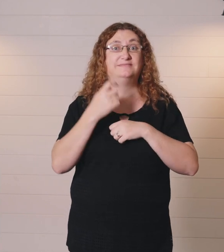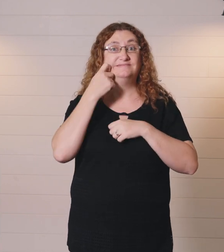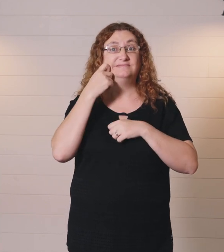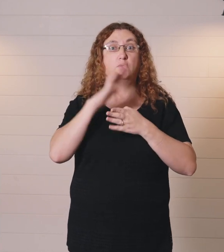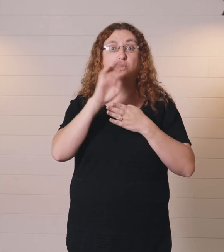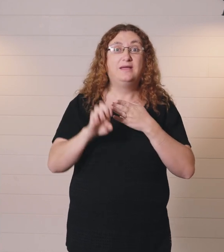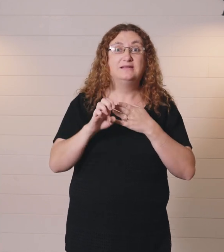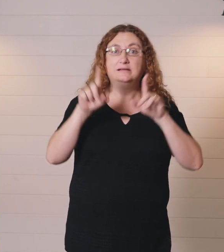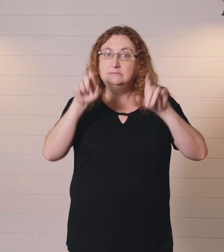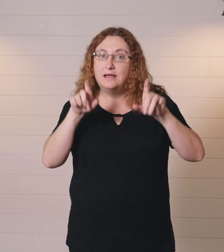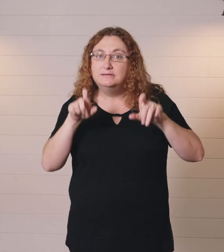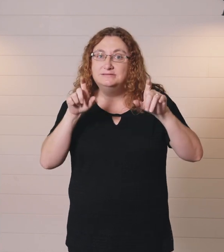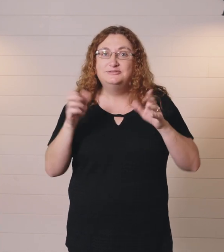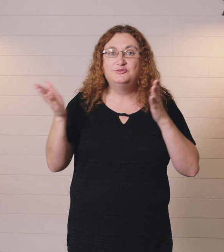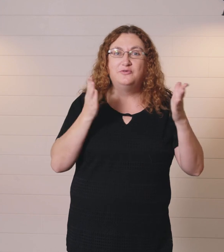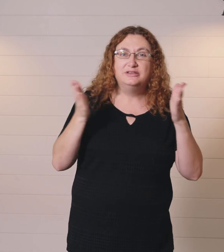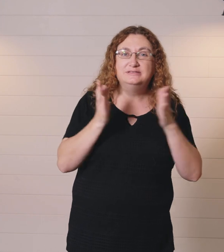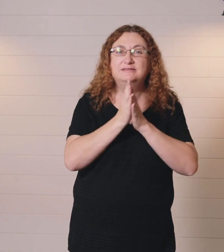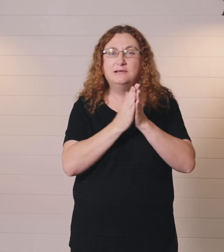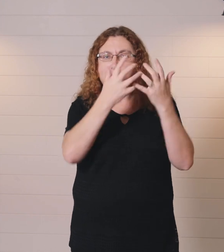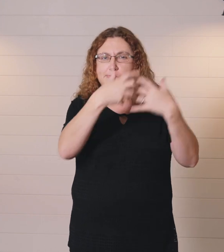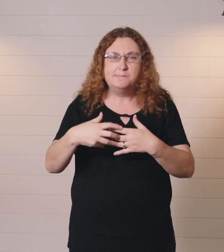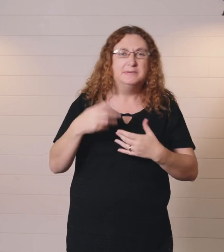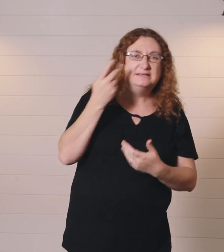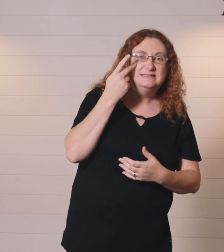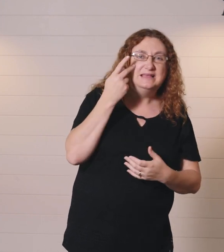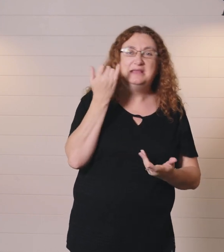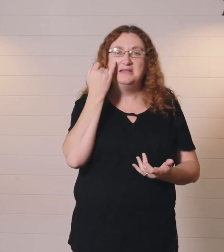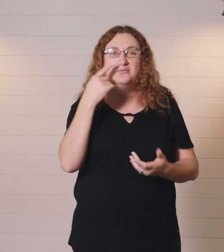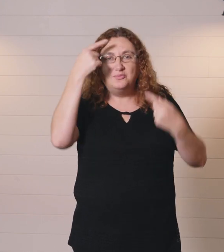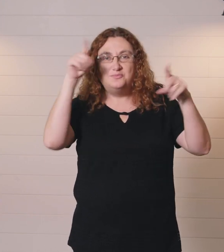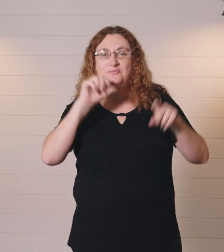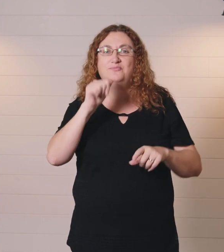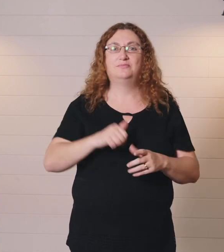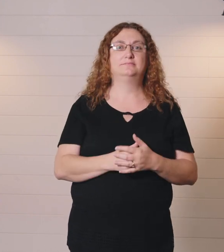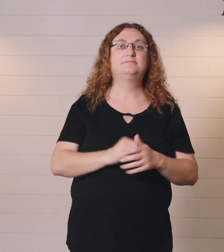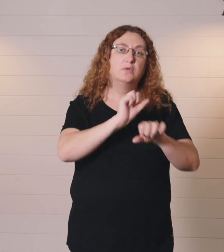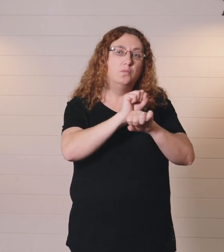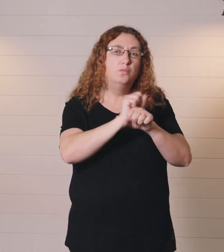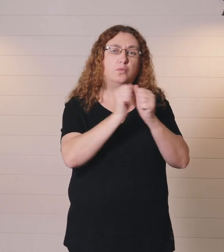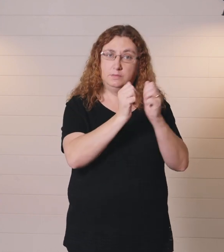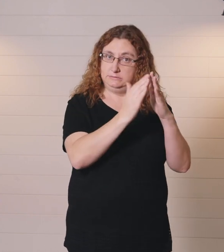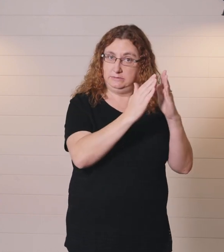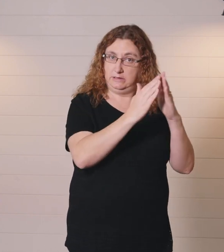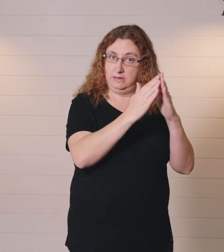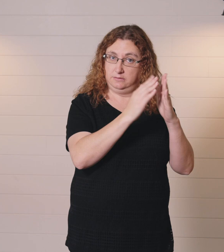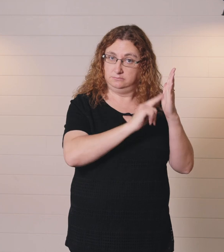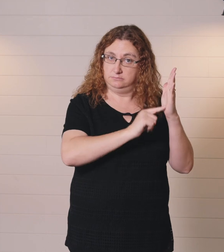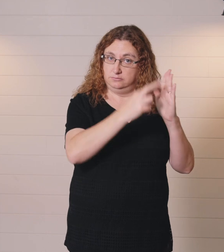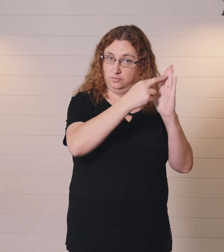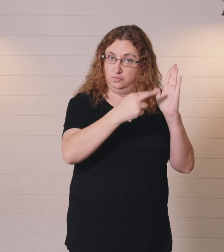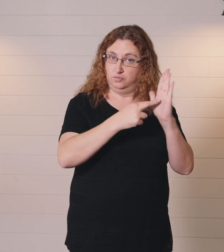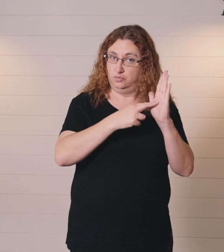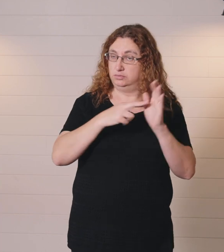group leaders for a trial run to kind of work out the kinks of what a live service would look like. We worked with our city officials, we worked with the